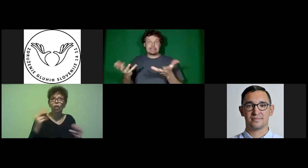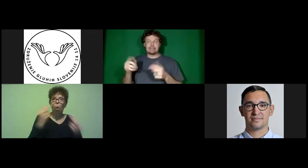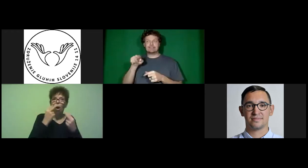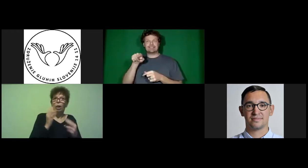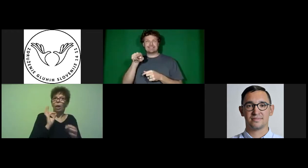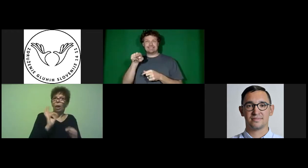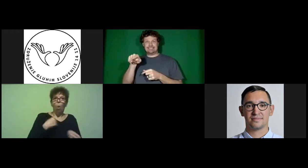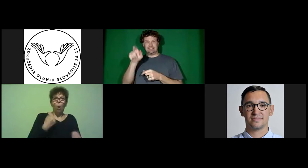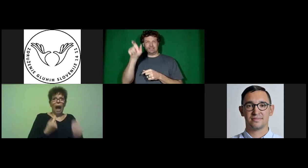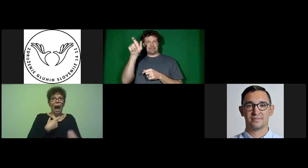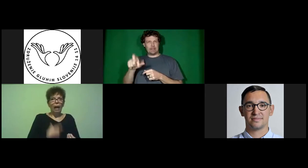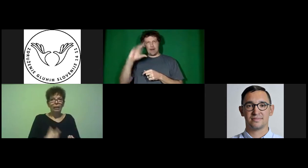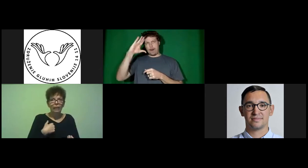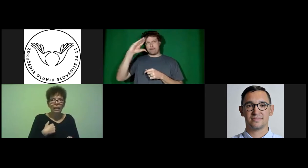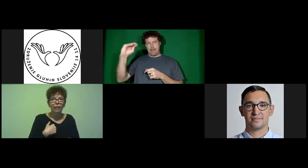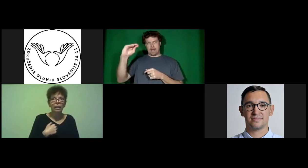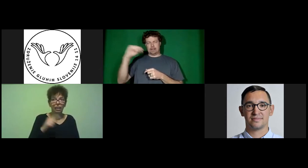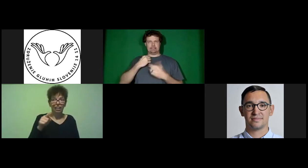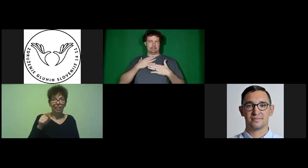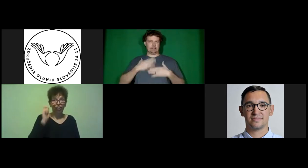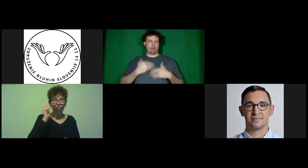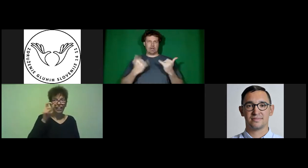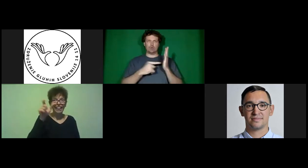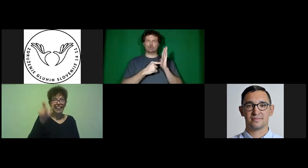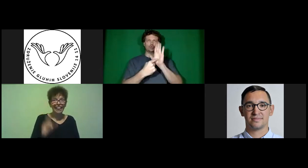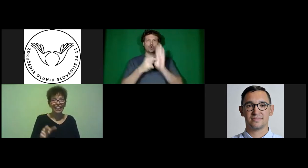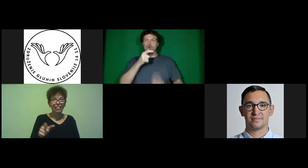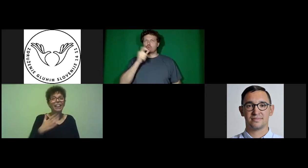all our team players were deaf. We got some attention. People were really impressed by our play.